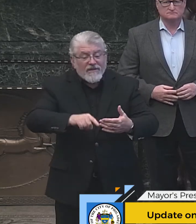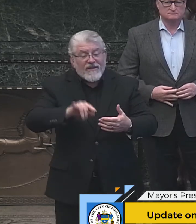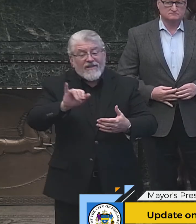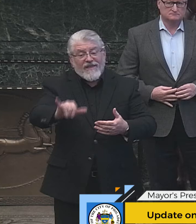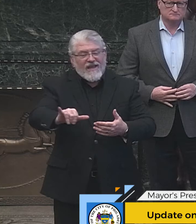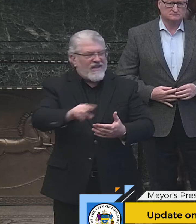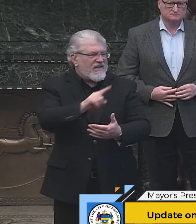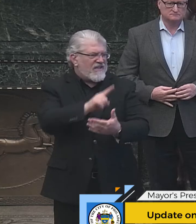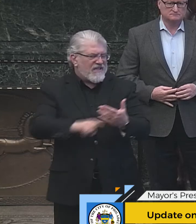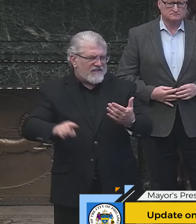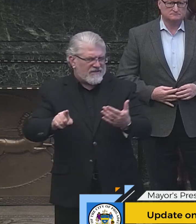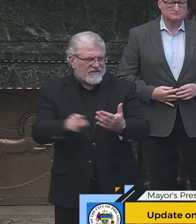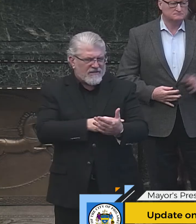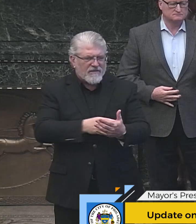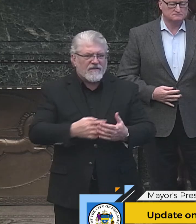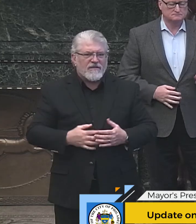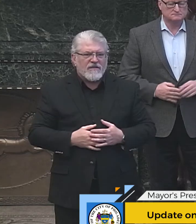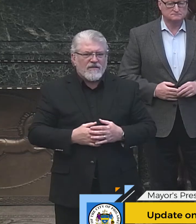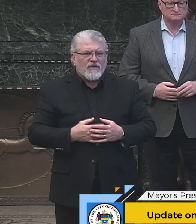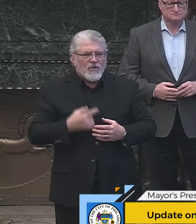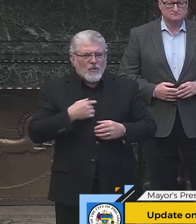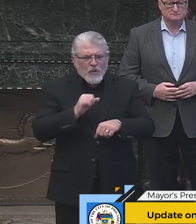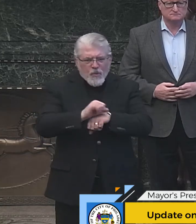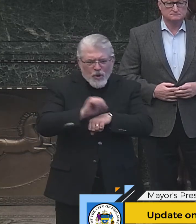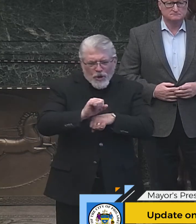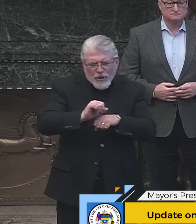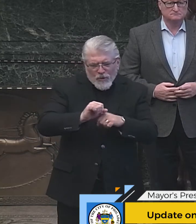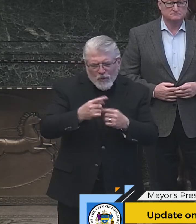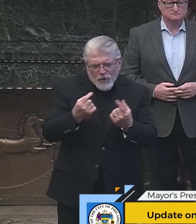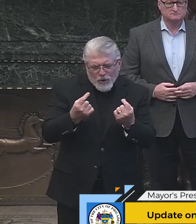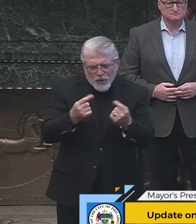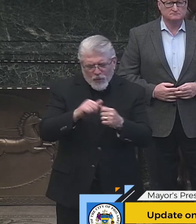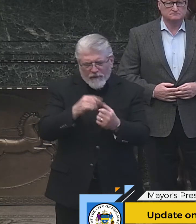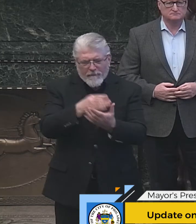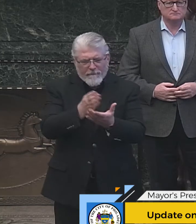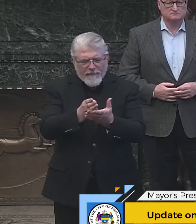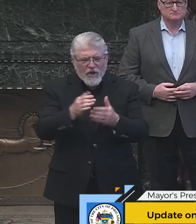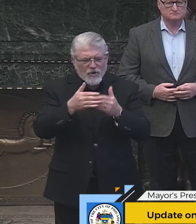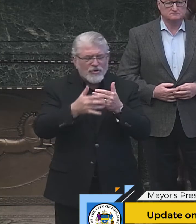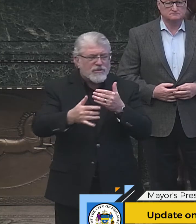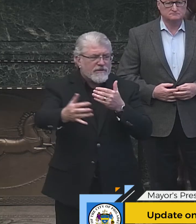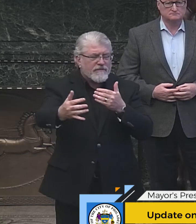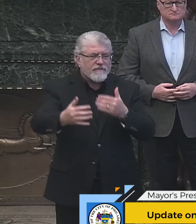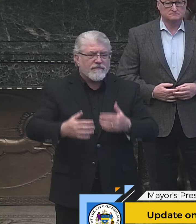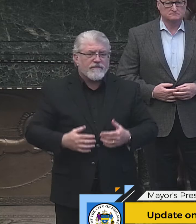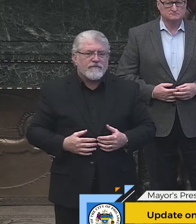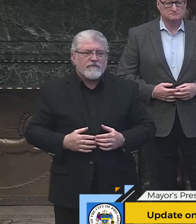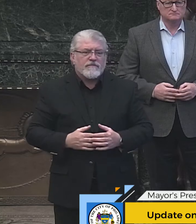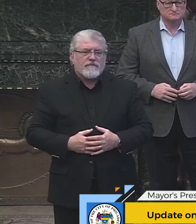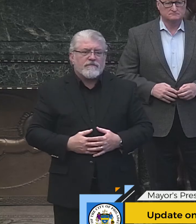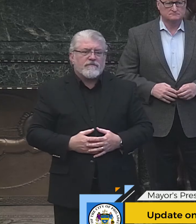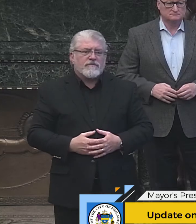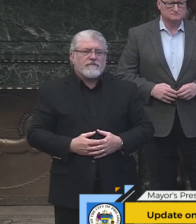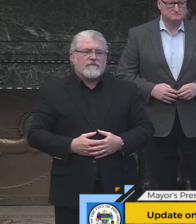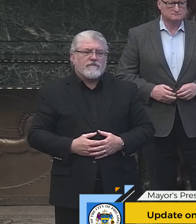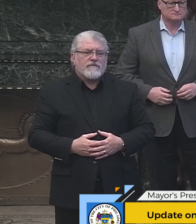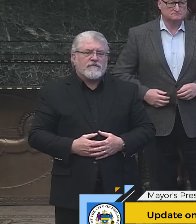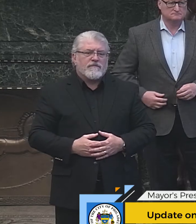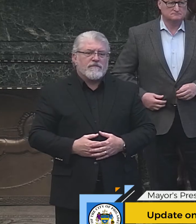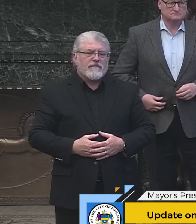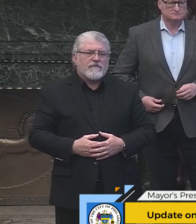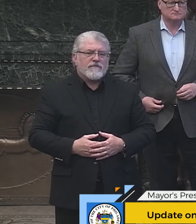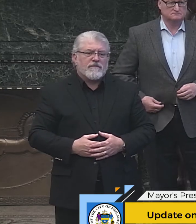to determine the next best steps. Okay, and what is the status of the aid package that was